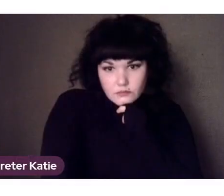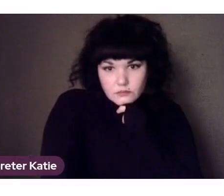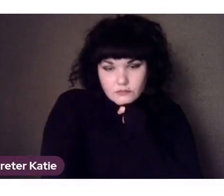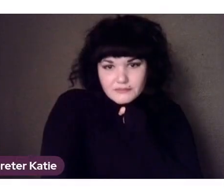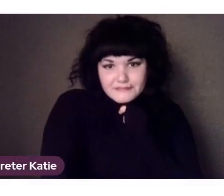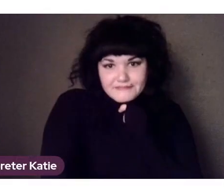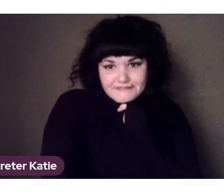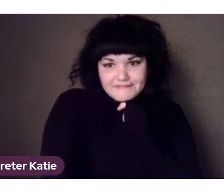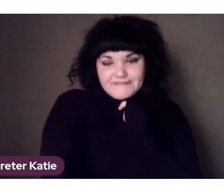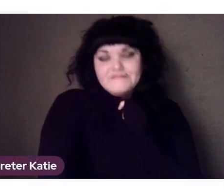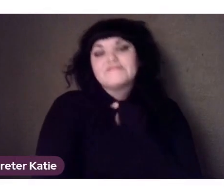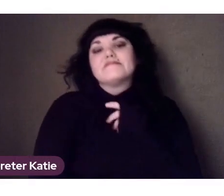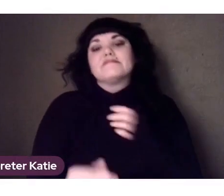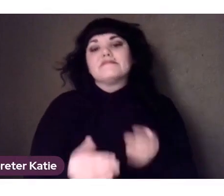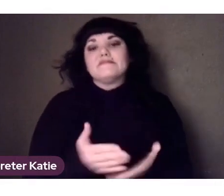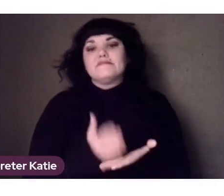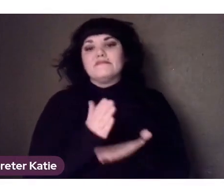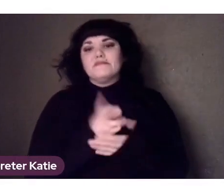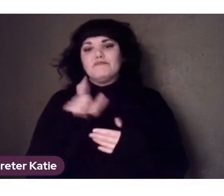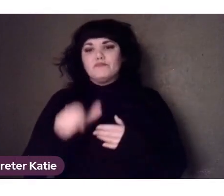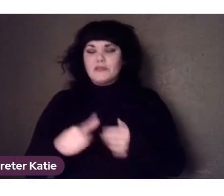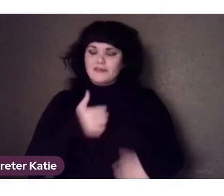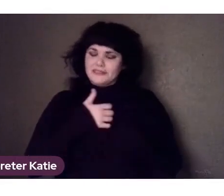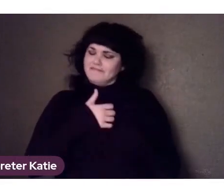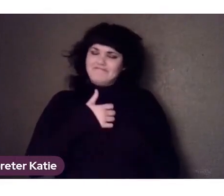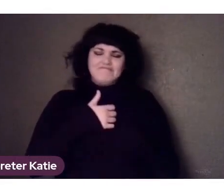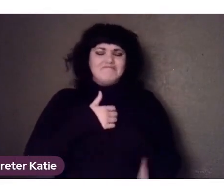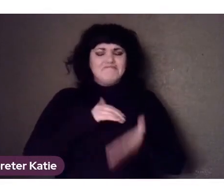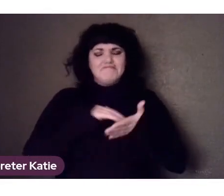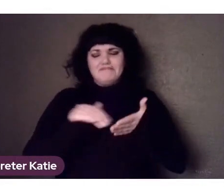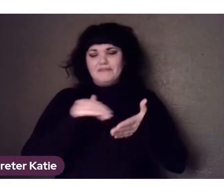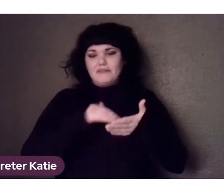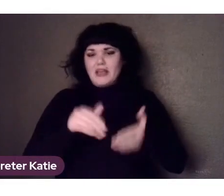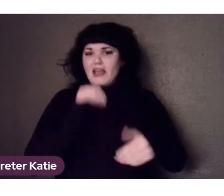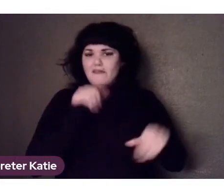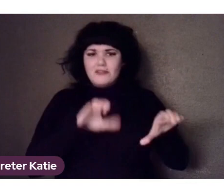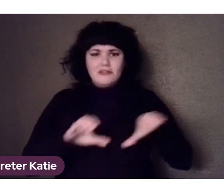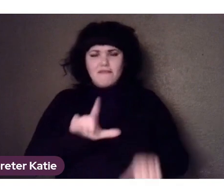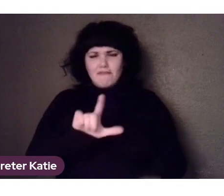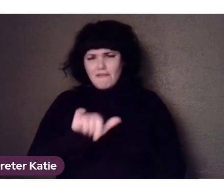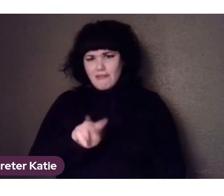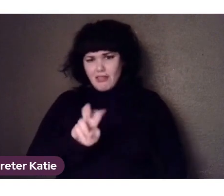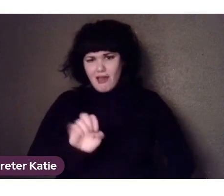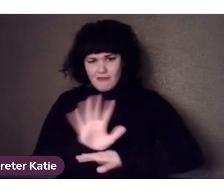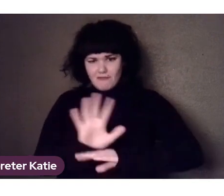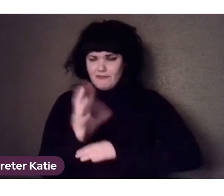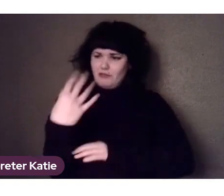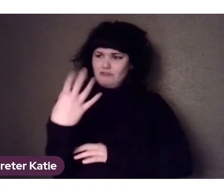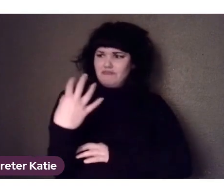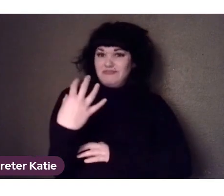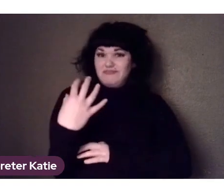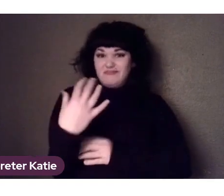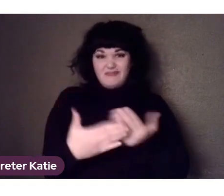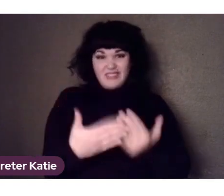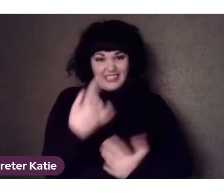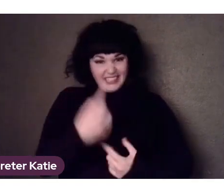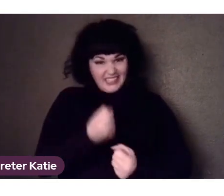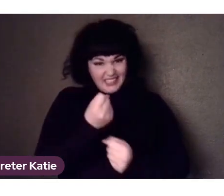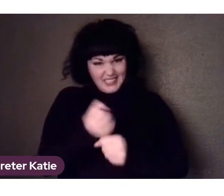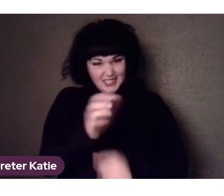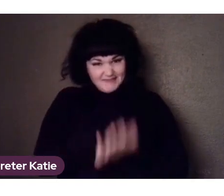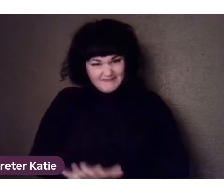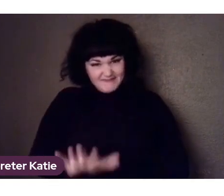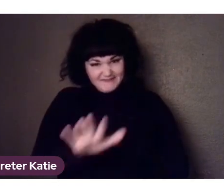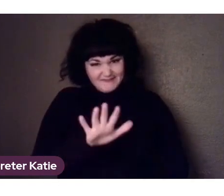All right, you all are just gonna have to forgive me. I haven't done a live video like this in a year, maybe. I don't